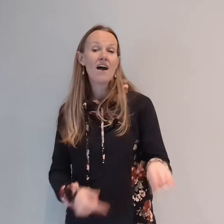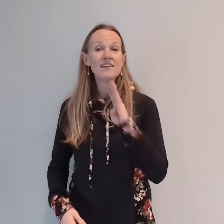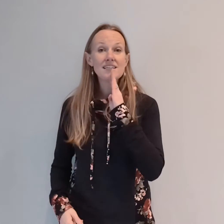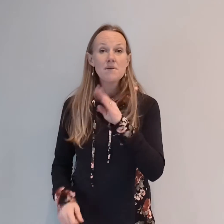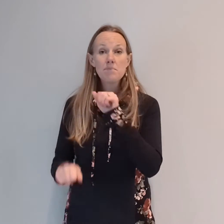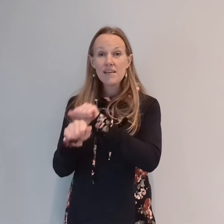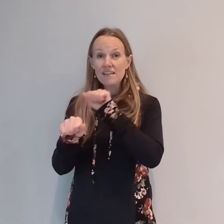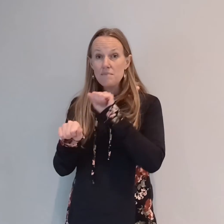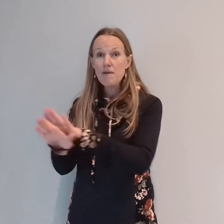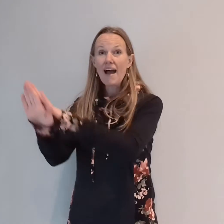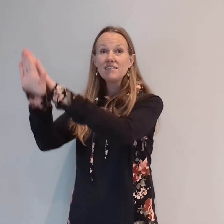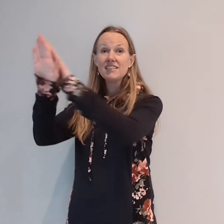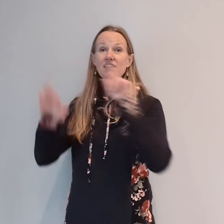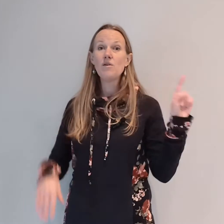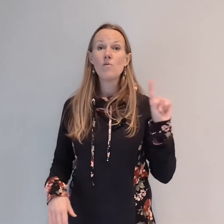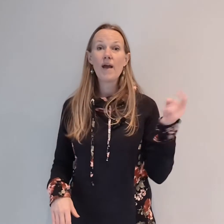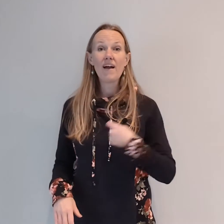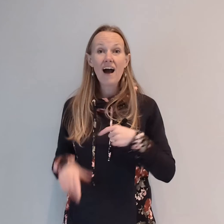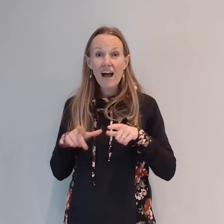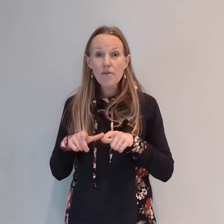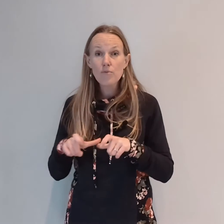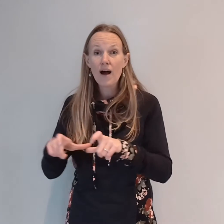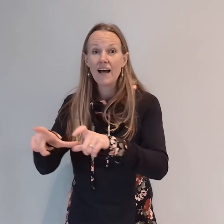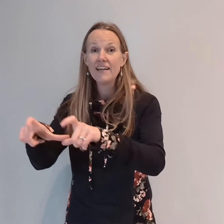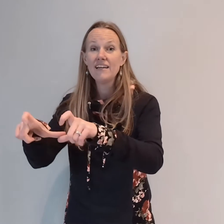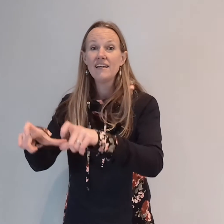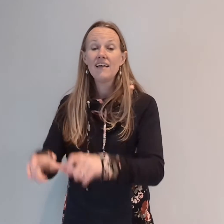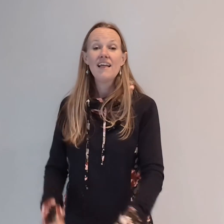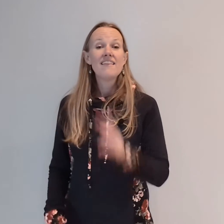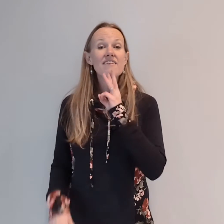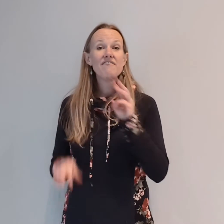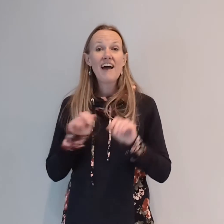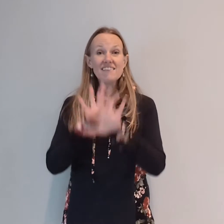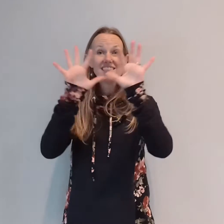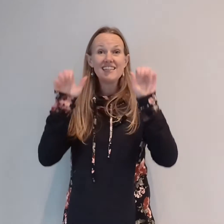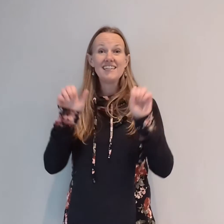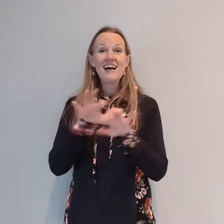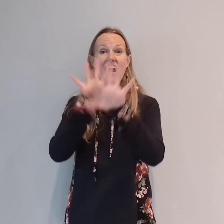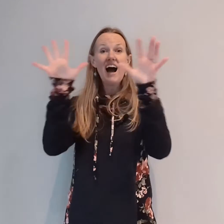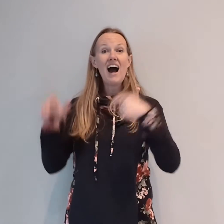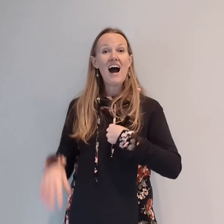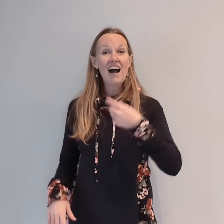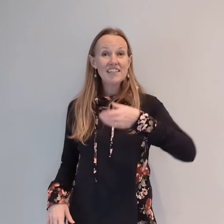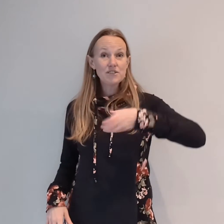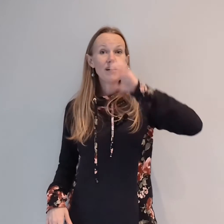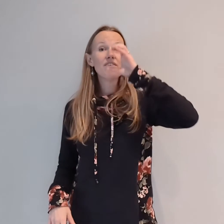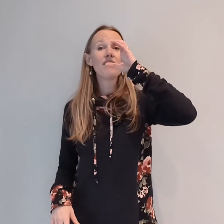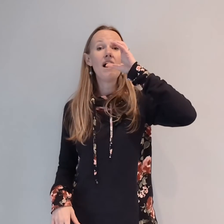heart be the mountain where I run, the fountain I drink